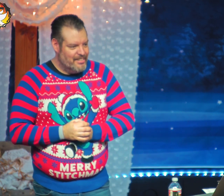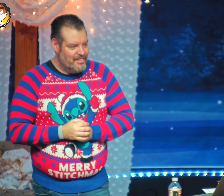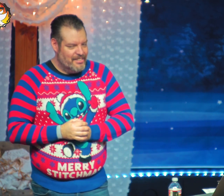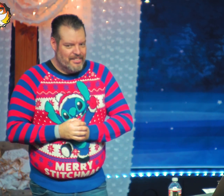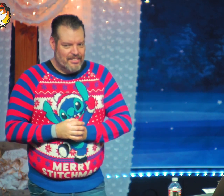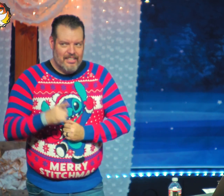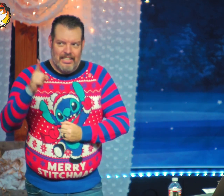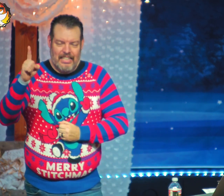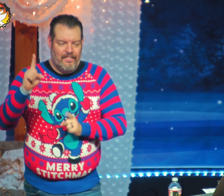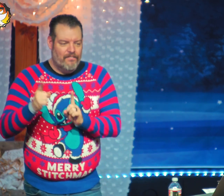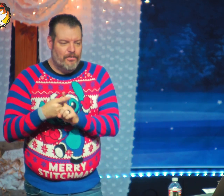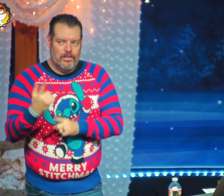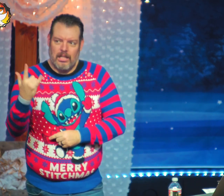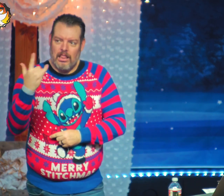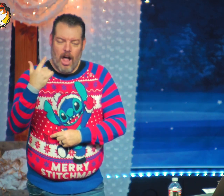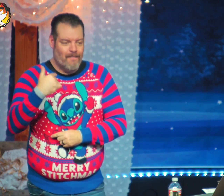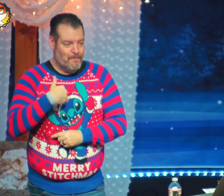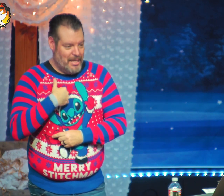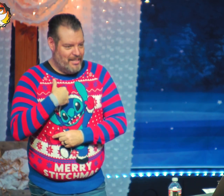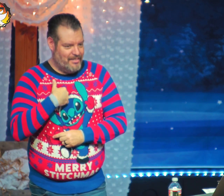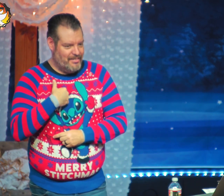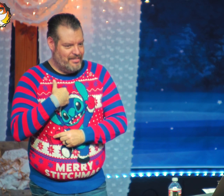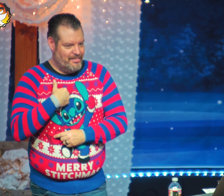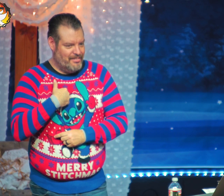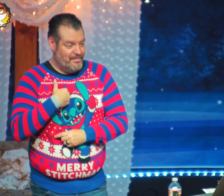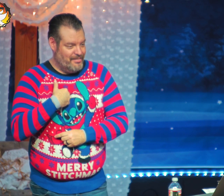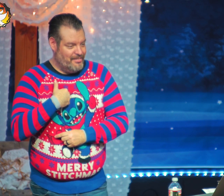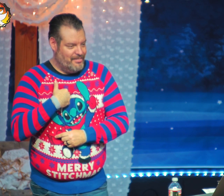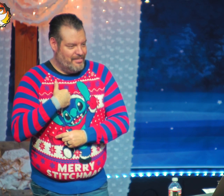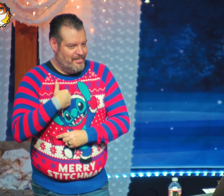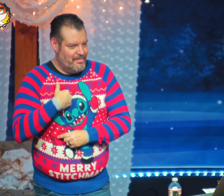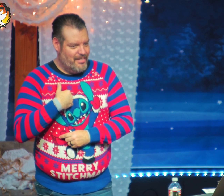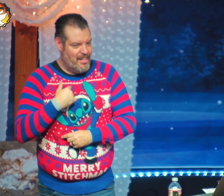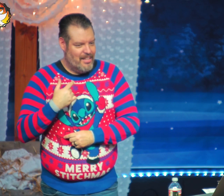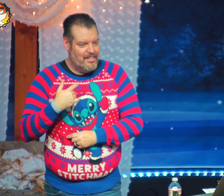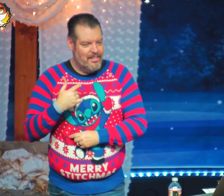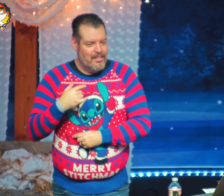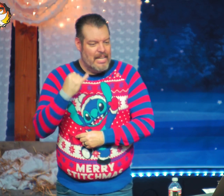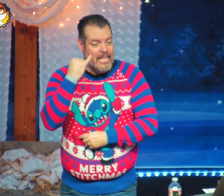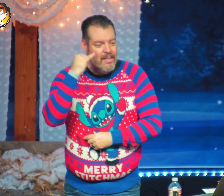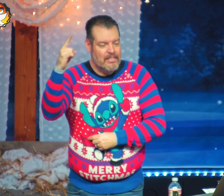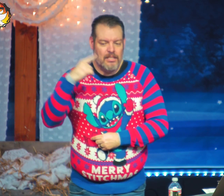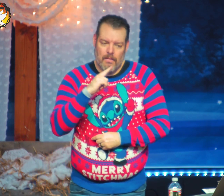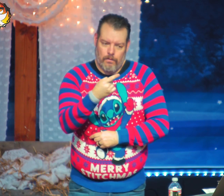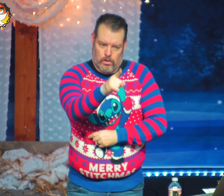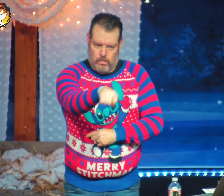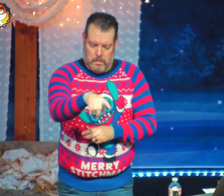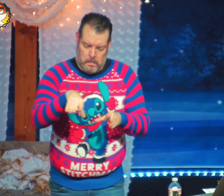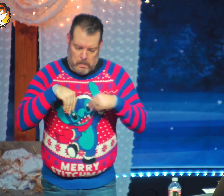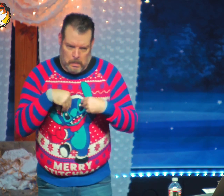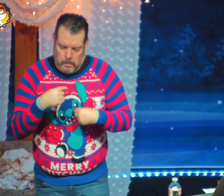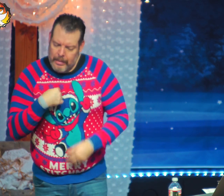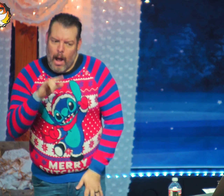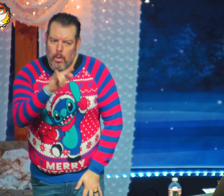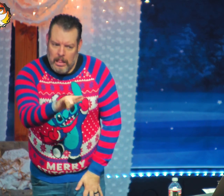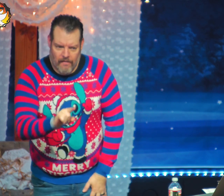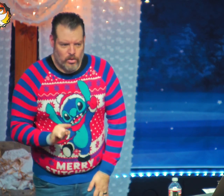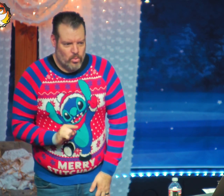that's not how it works. You have to be grateful and thankful and then you have joy. And that's hard,